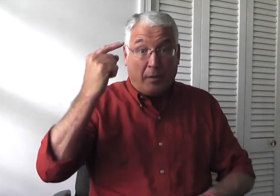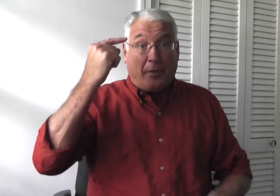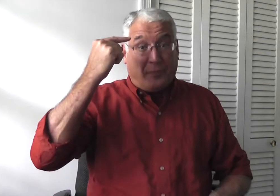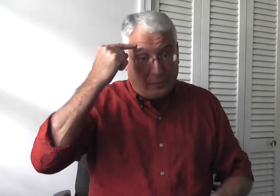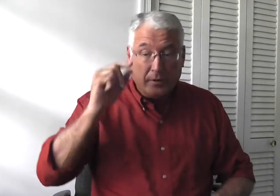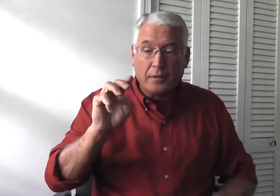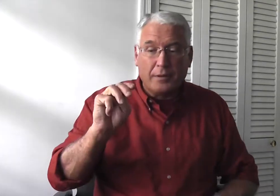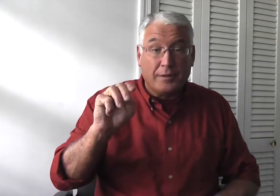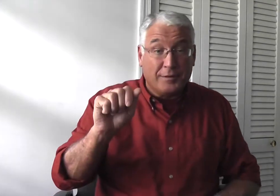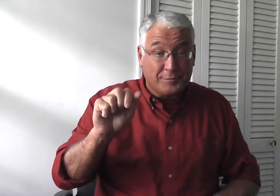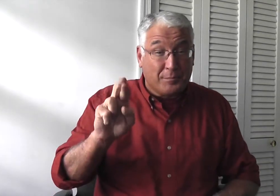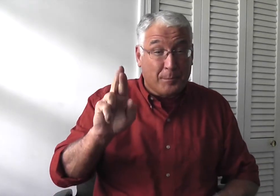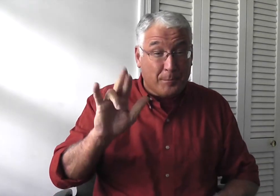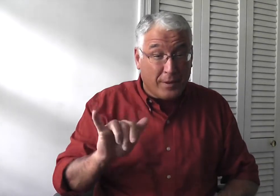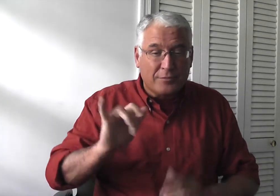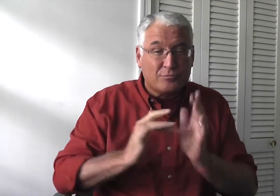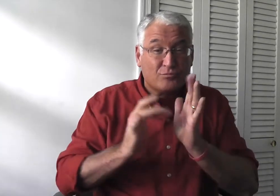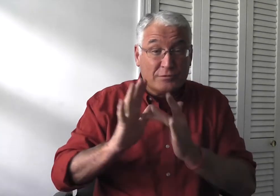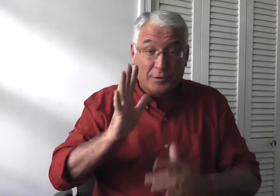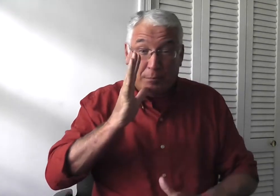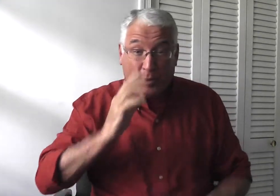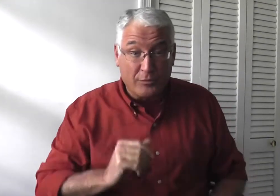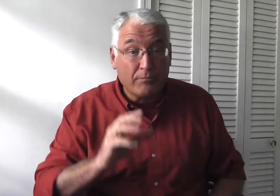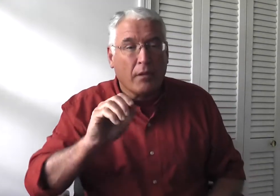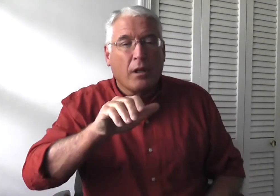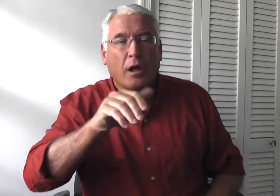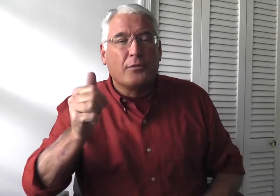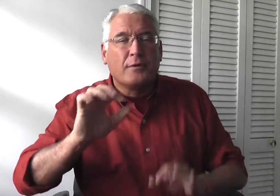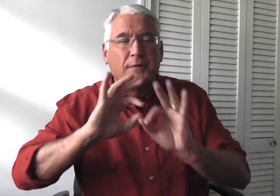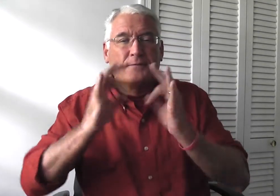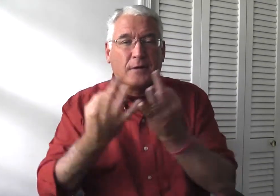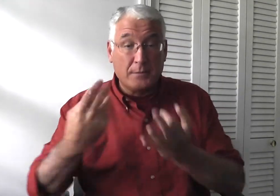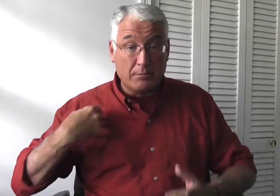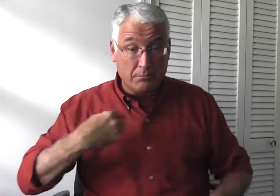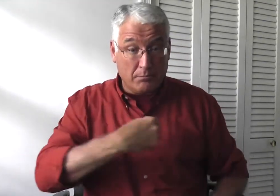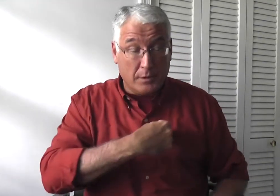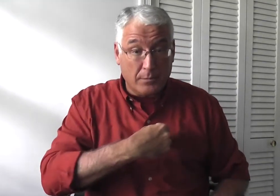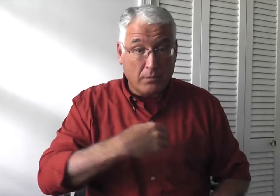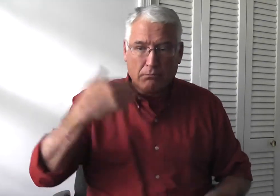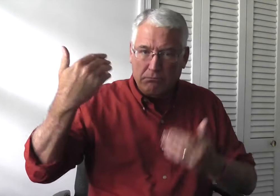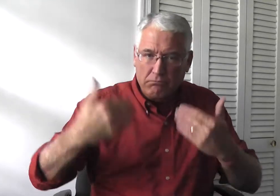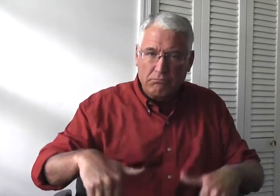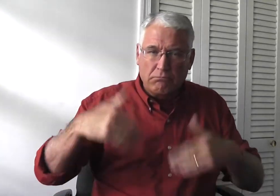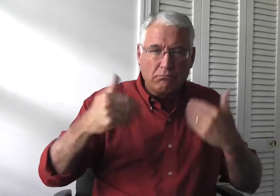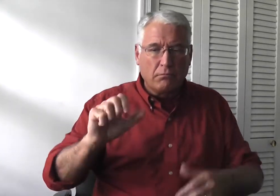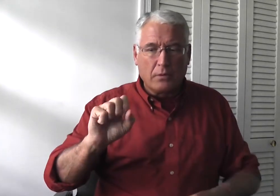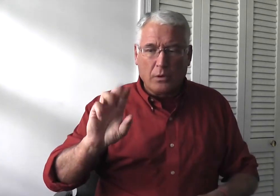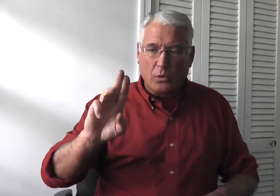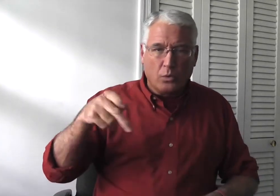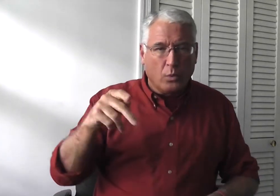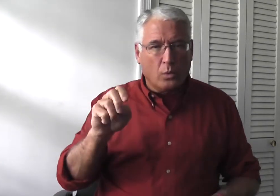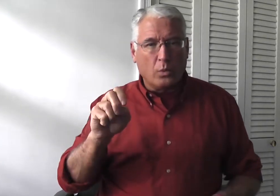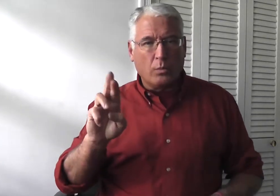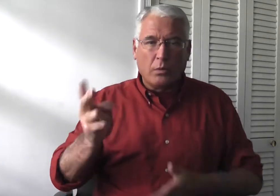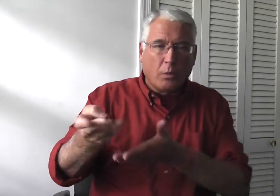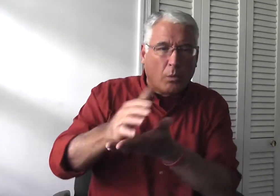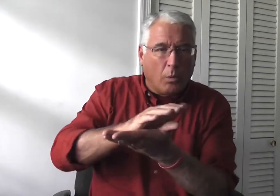Some people think that Mary, Jesus' mother, and other family members, wow, they must be